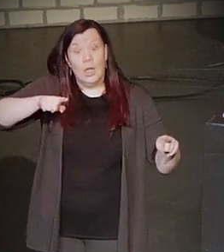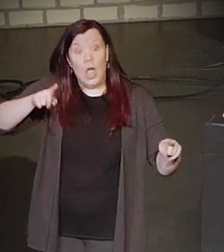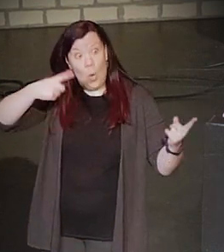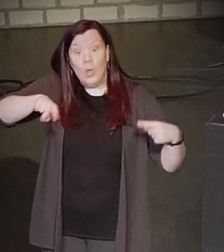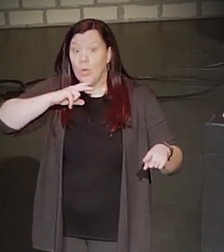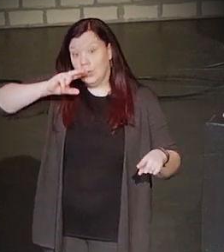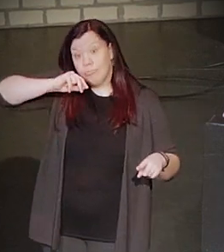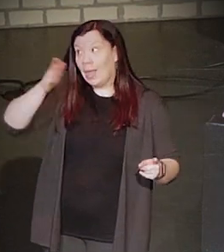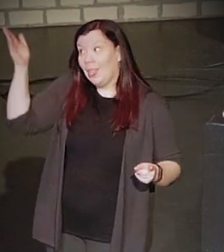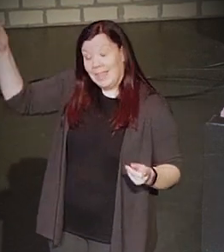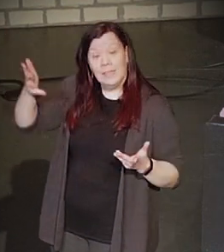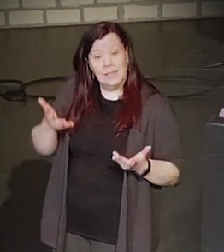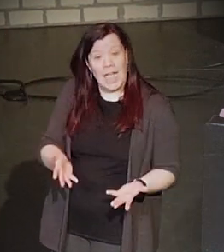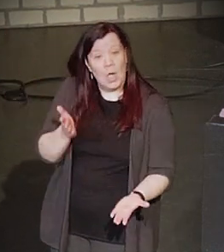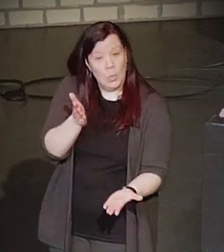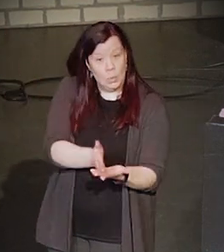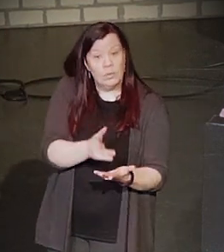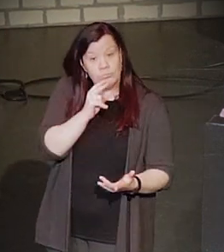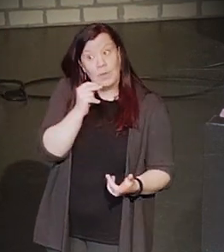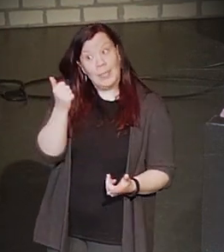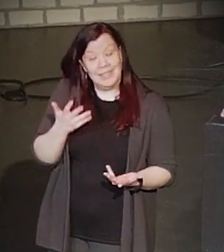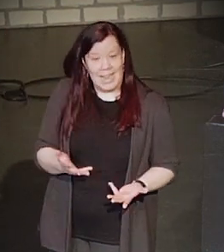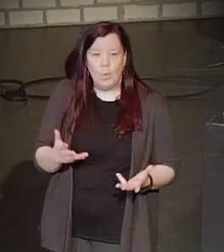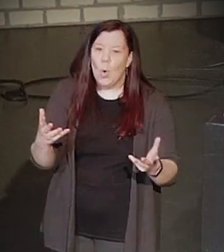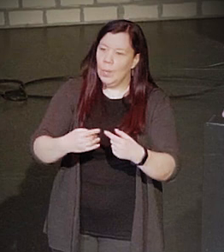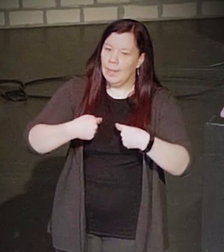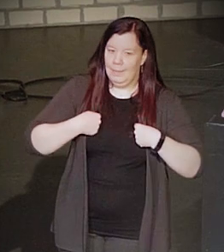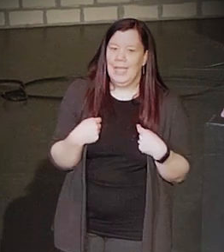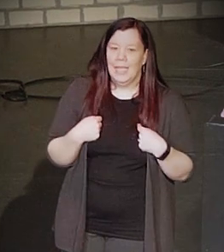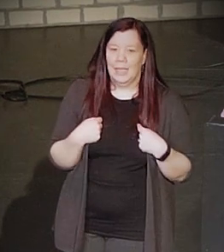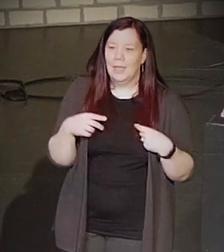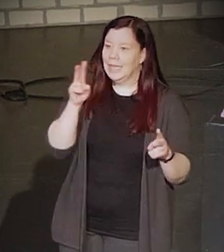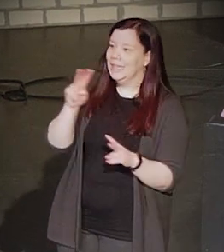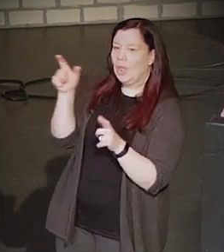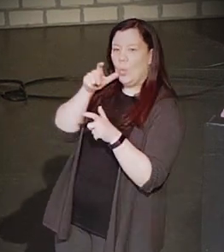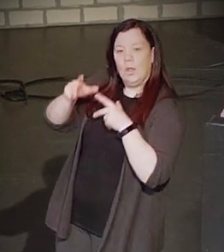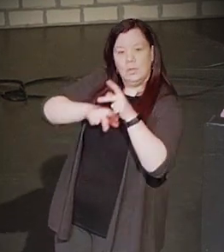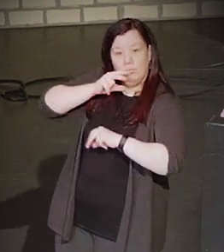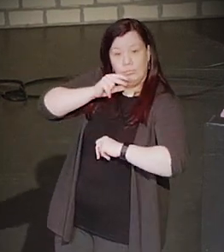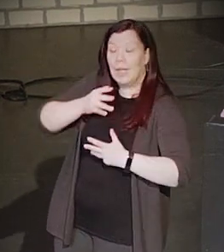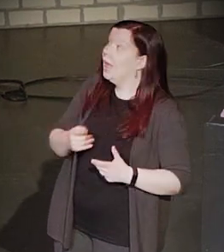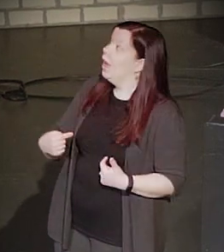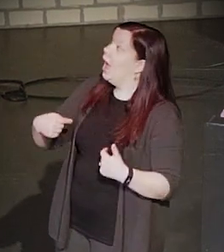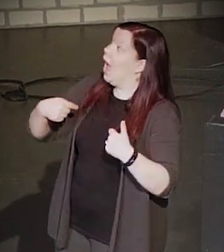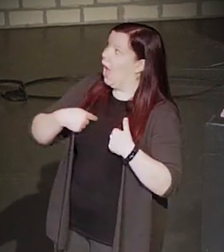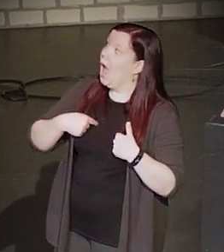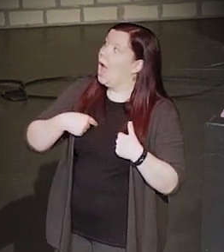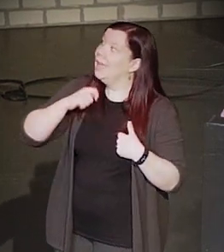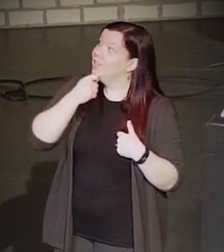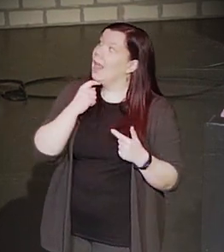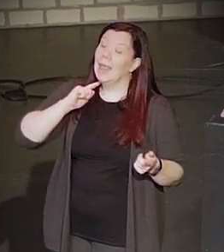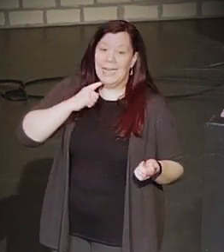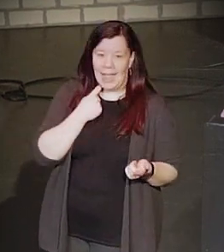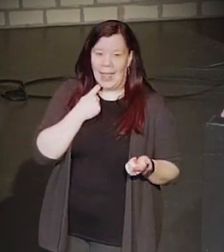now. So please, with me, you can see the words. I shall